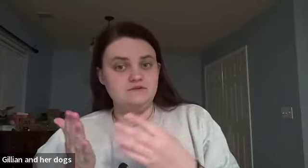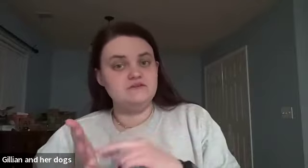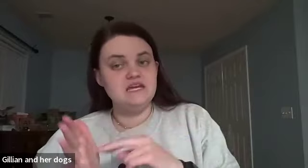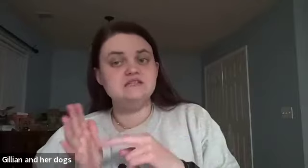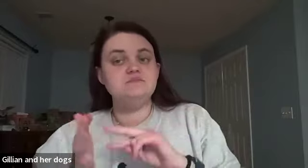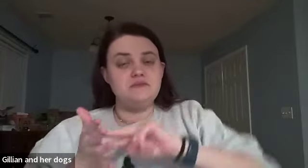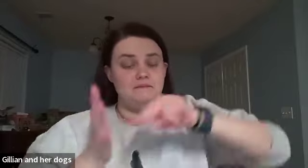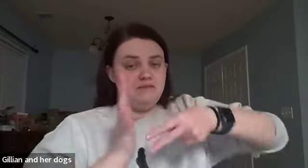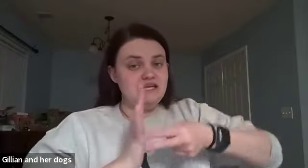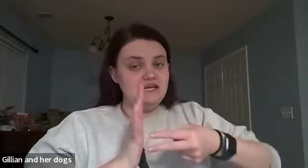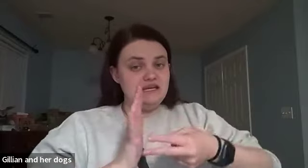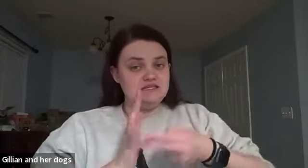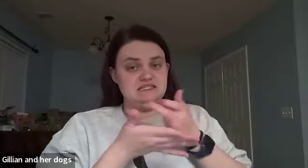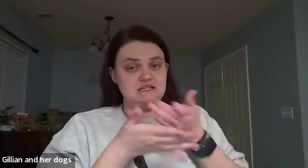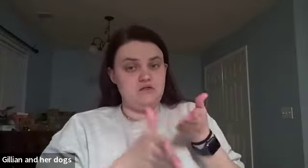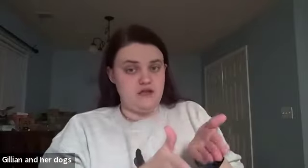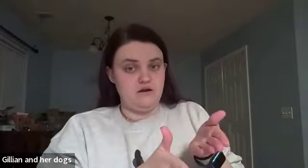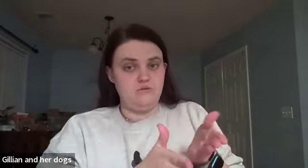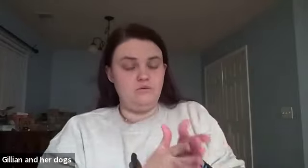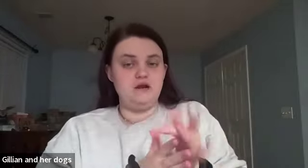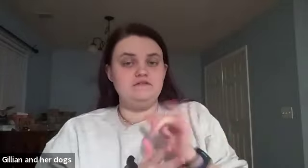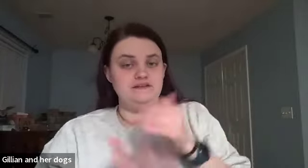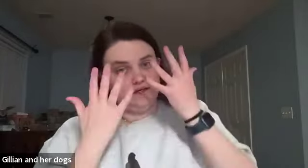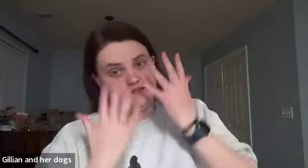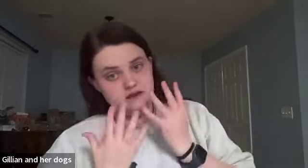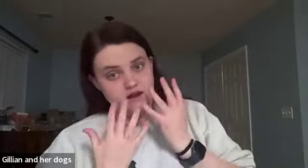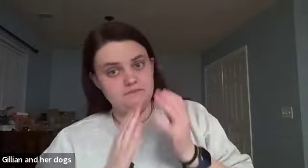different things, but the meaning is still there. We are feeling sad.